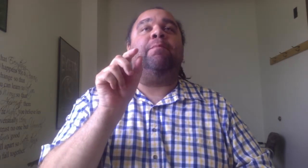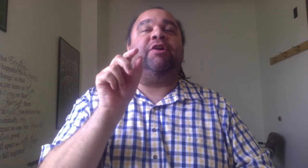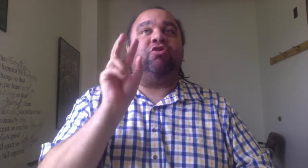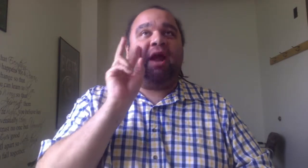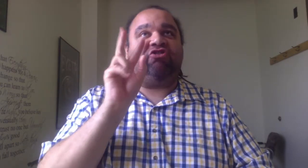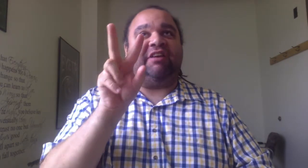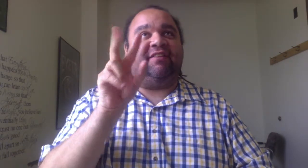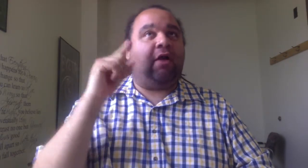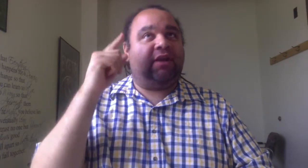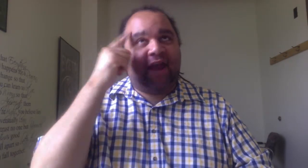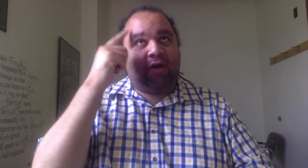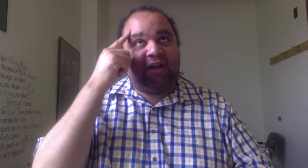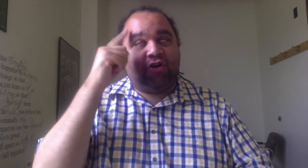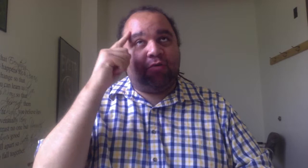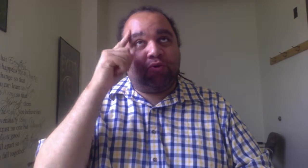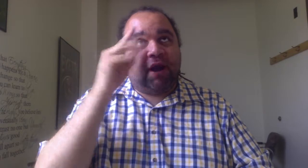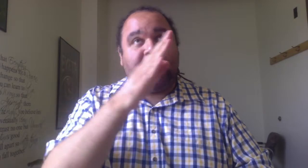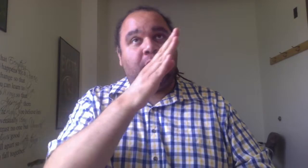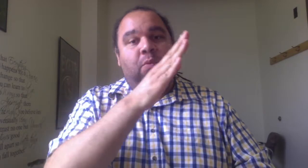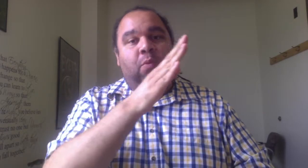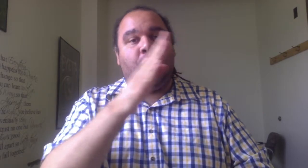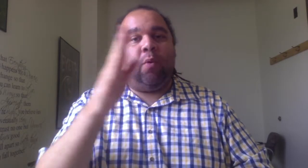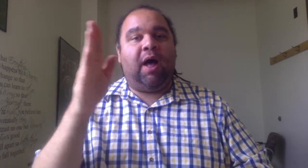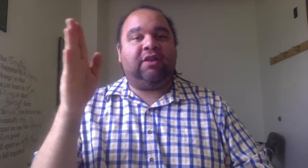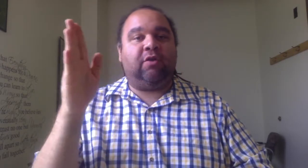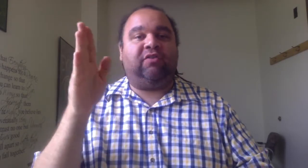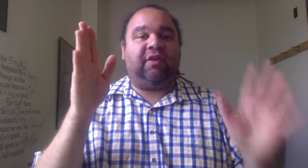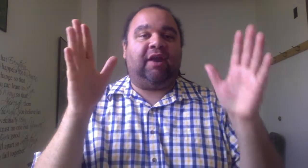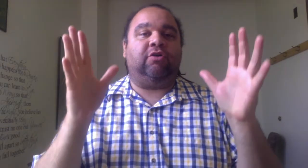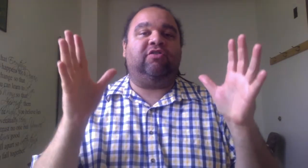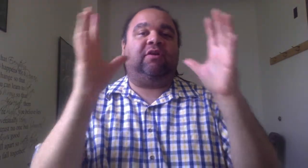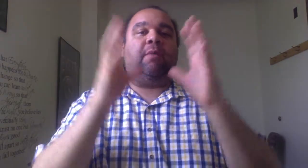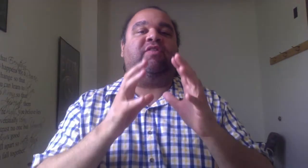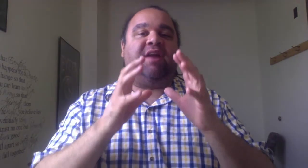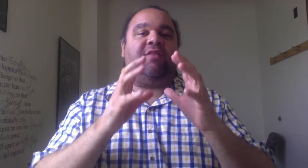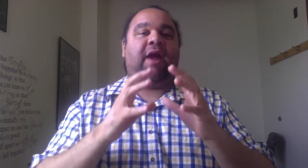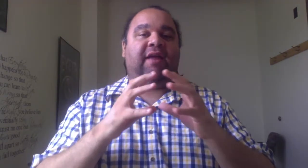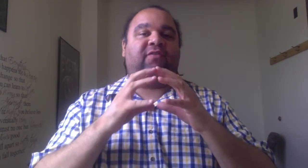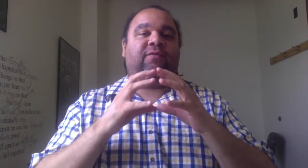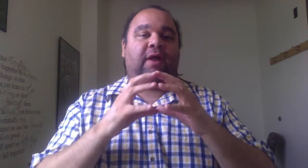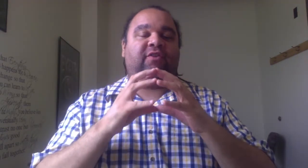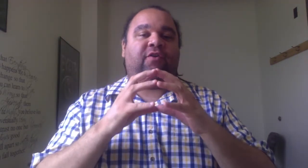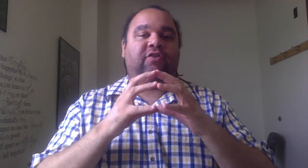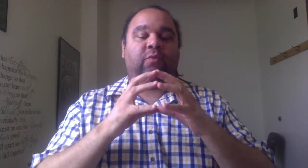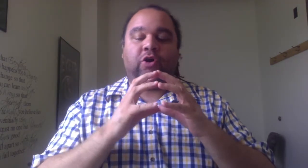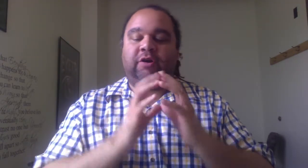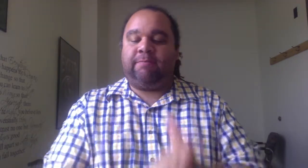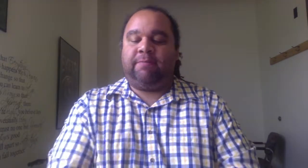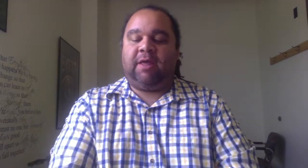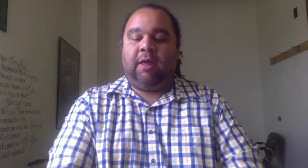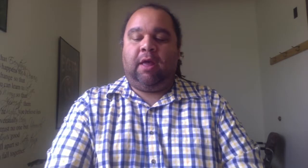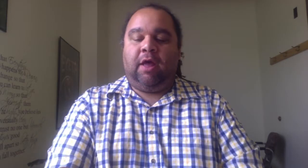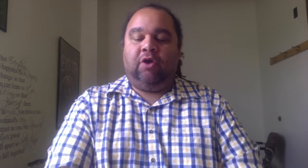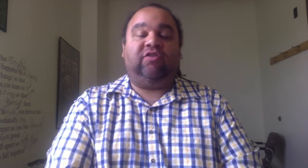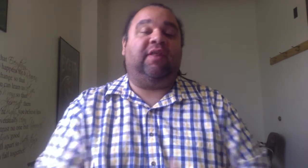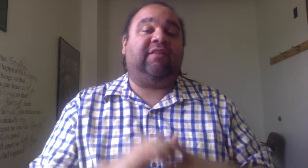you're actually sounding it out in your brain what those letters come together as far as a word. So that's the